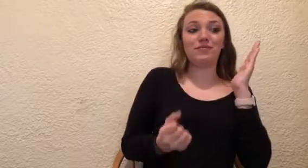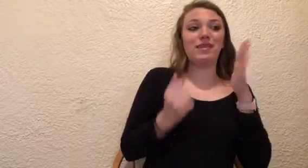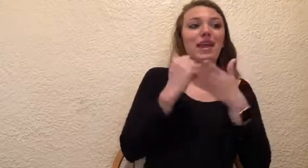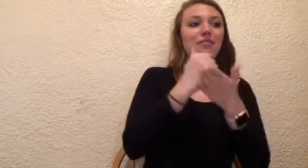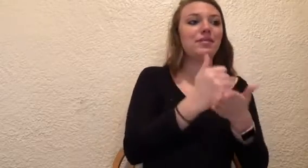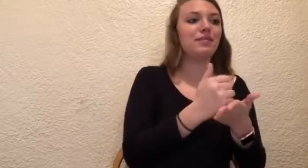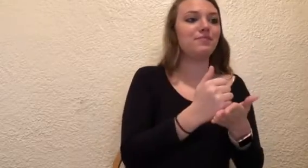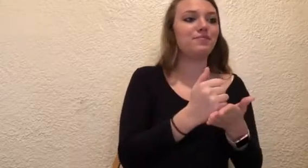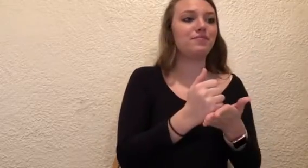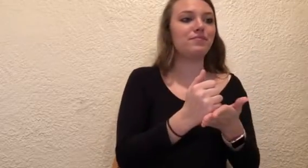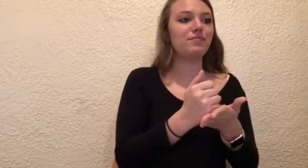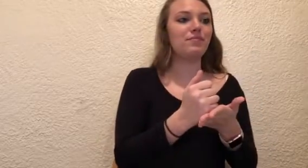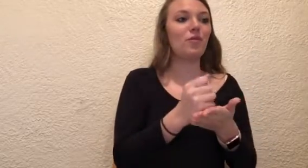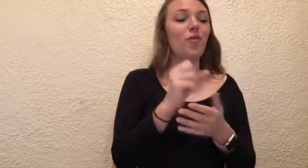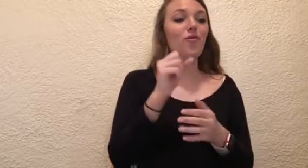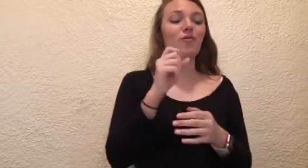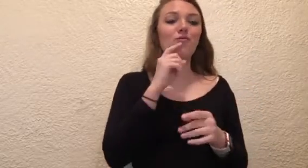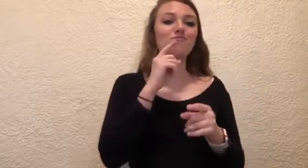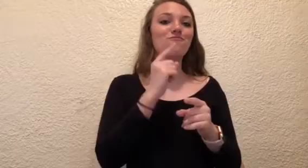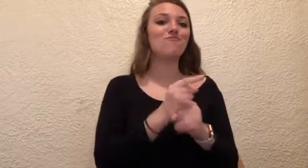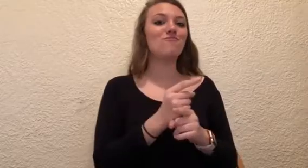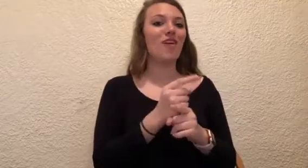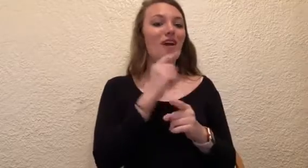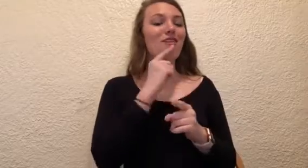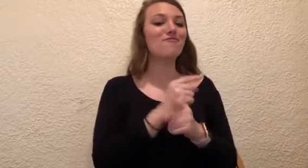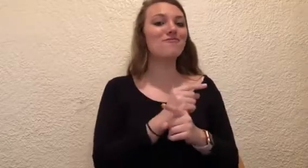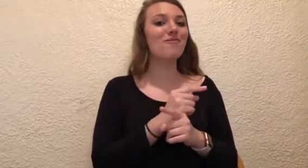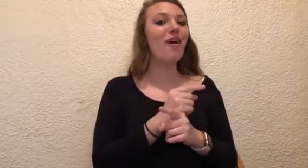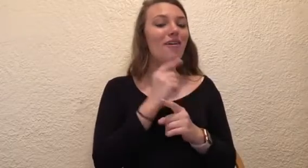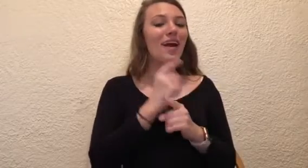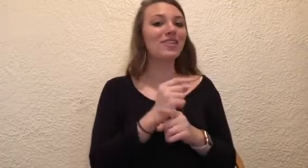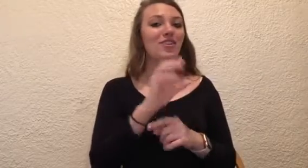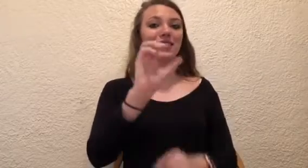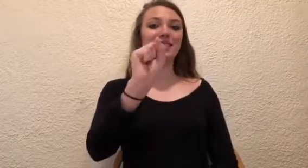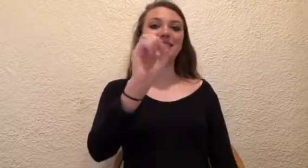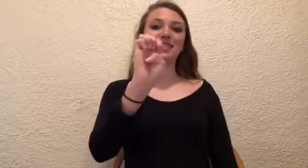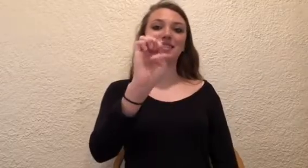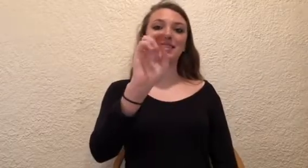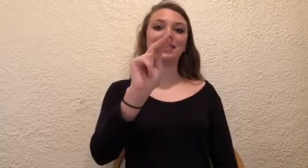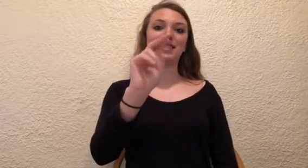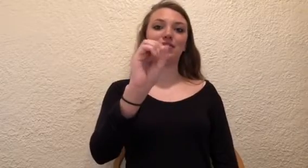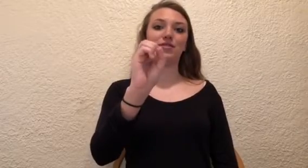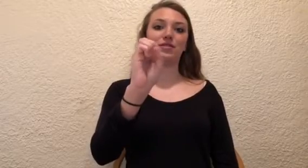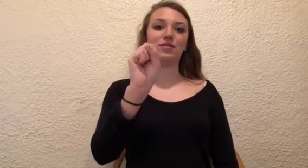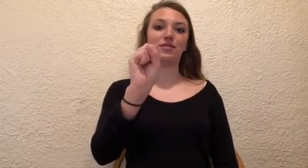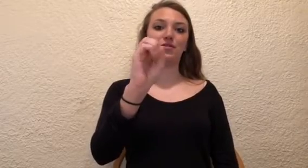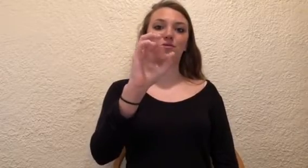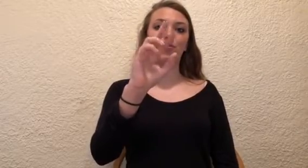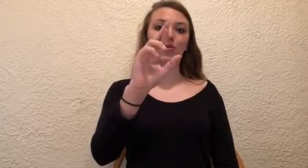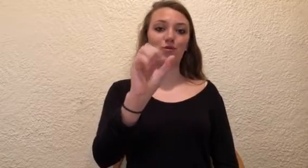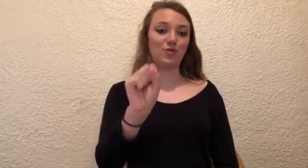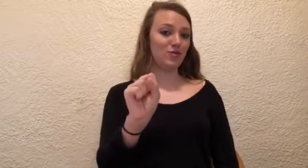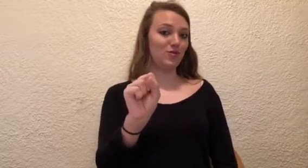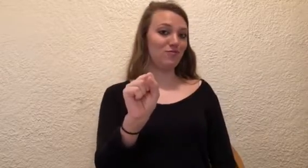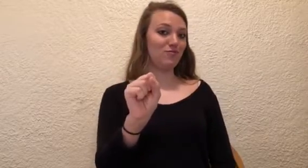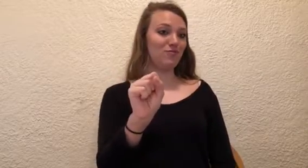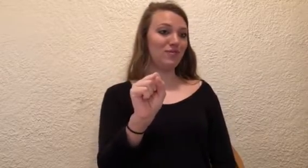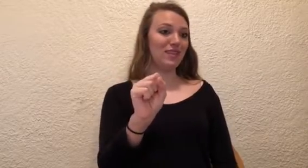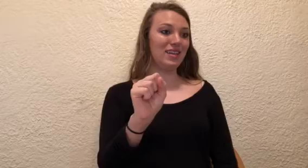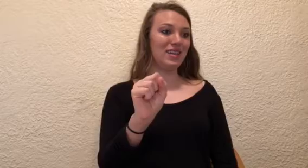Okay, he is right that they're sensors. He is right that they're sensors. So they can feel, and plus it helps. Have you